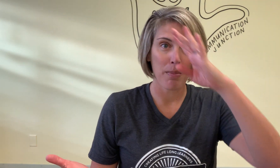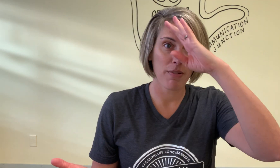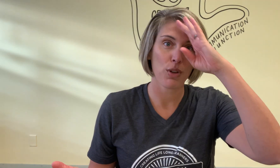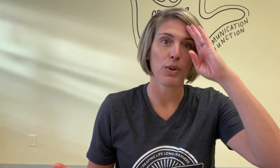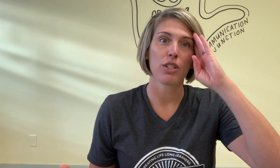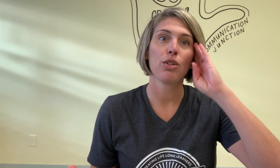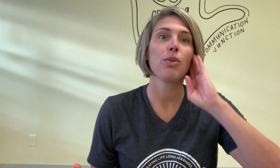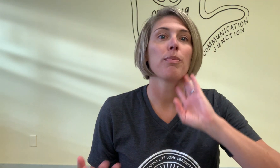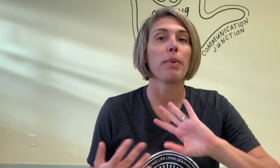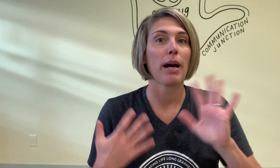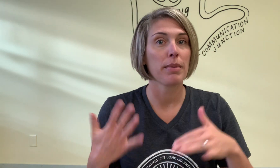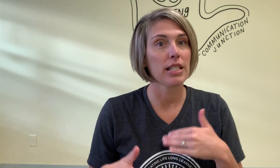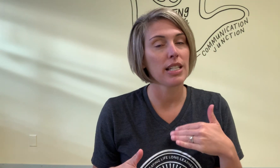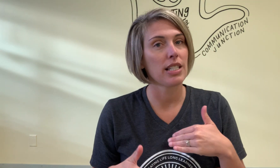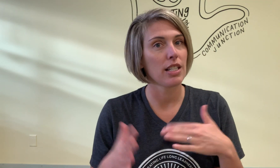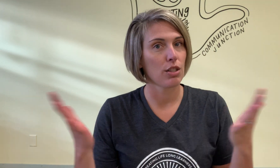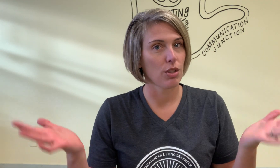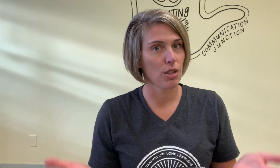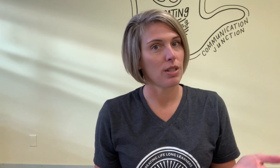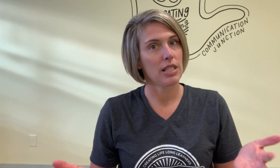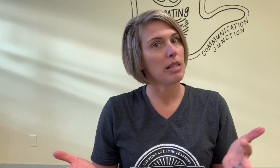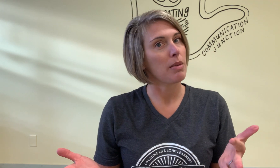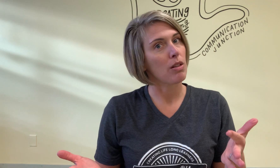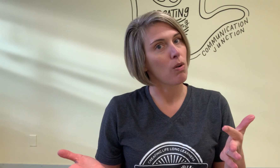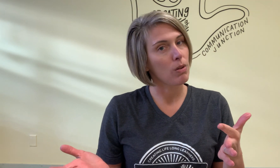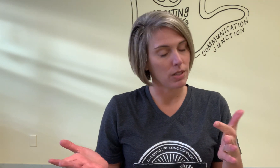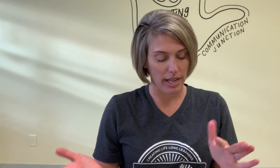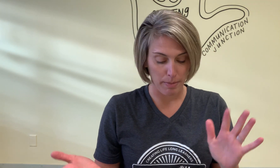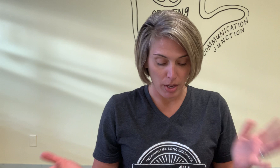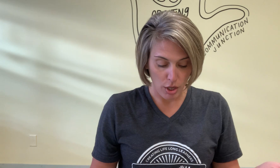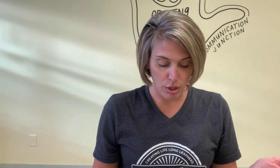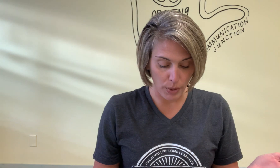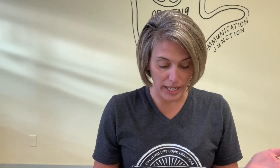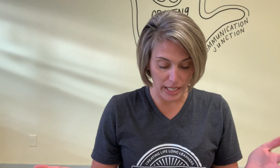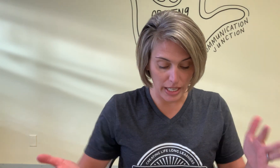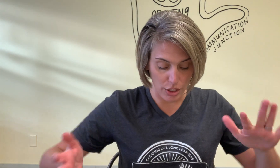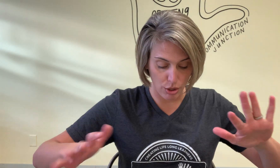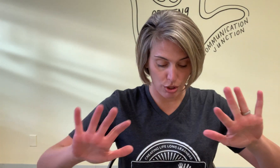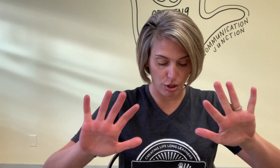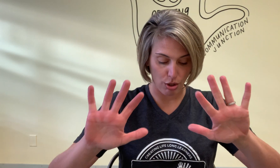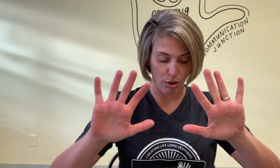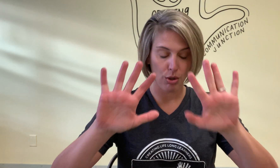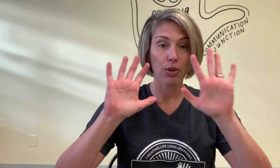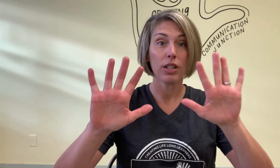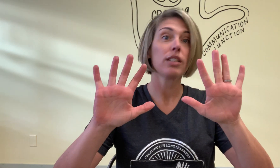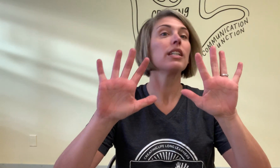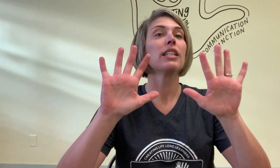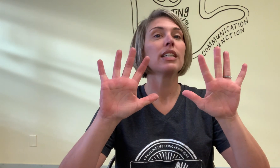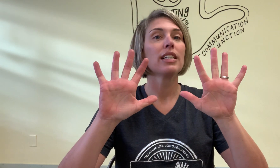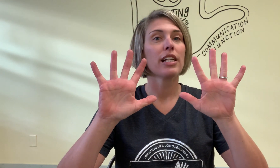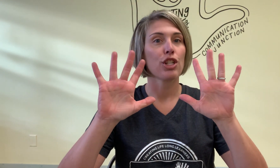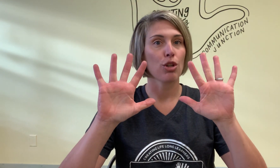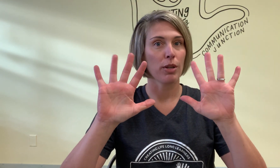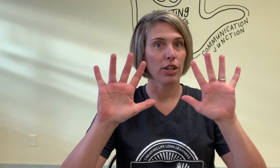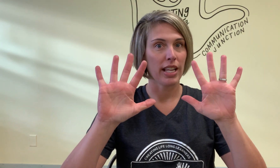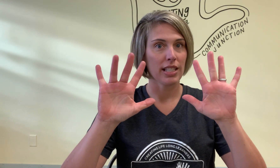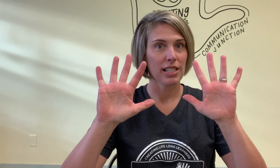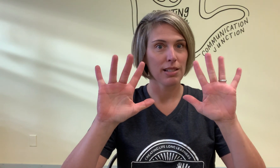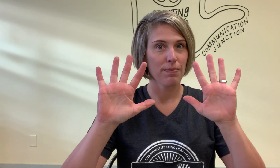if you want to, but I'm going to stay seated so that you can see me the whole time. So what I need you to do is show me your hands. It